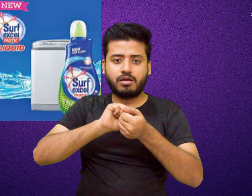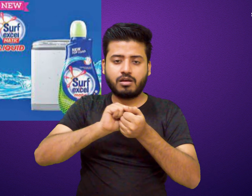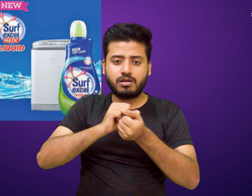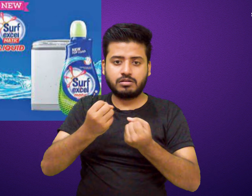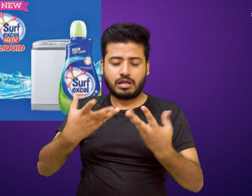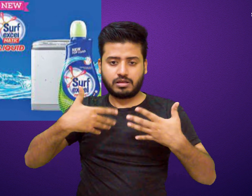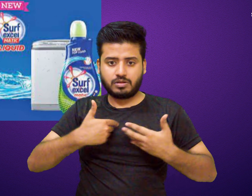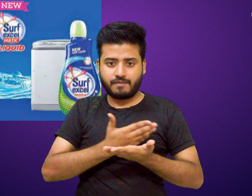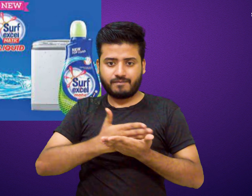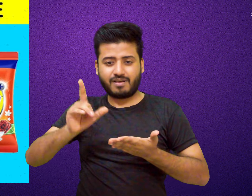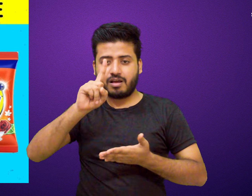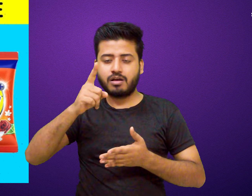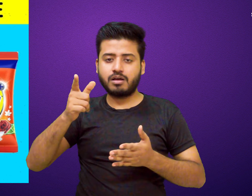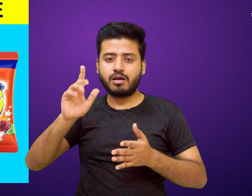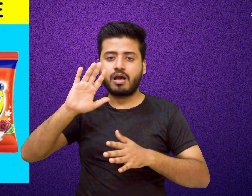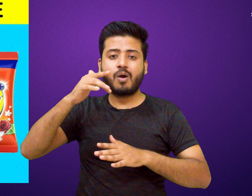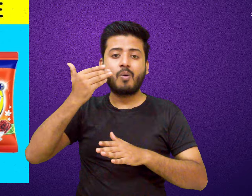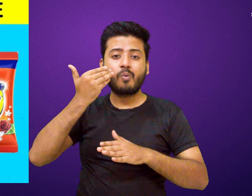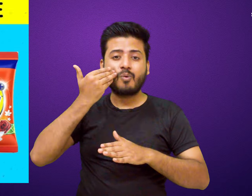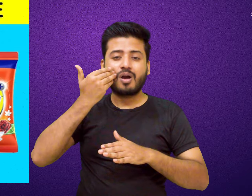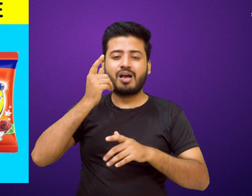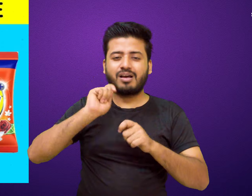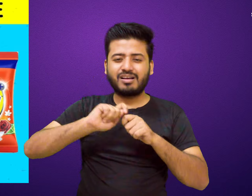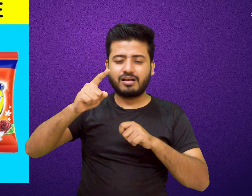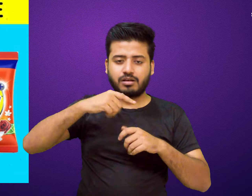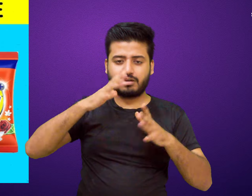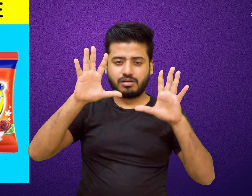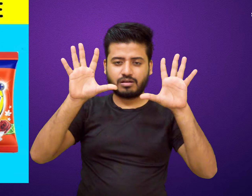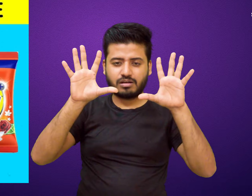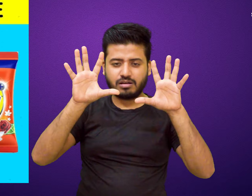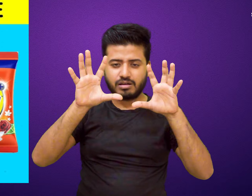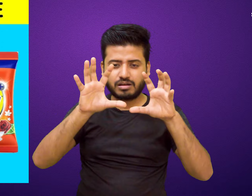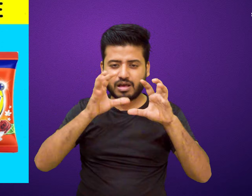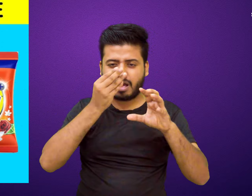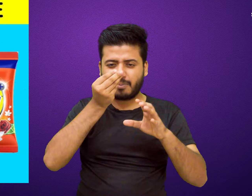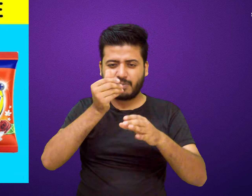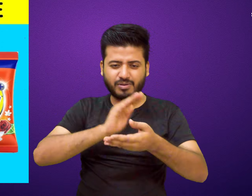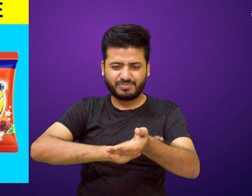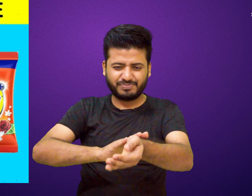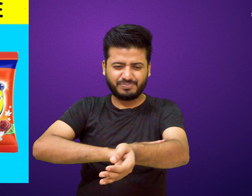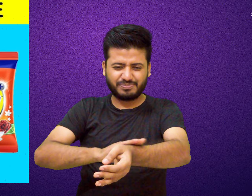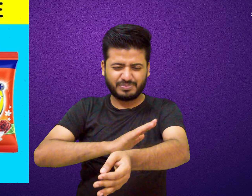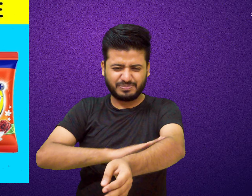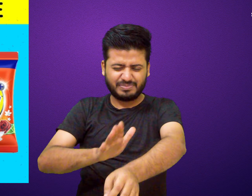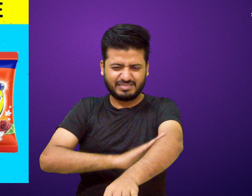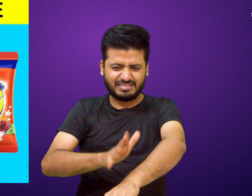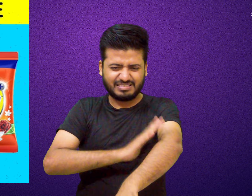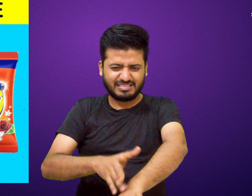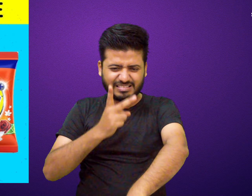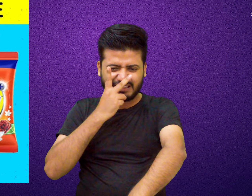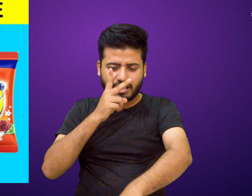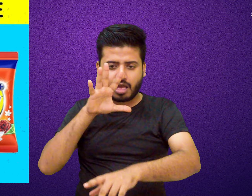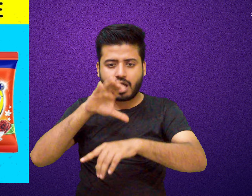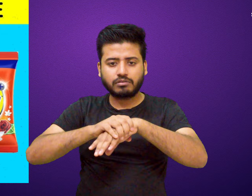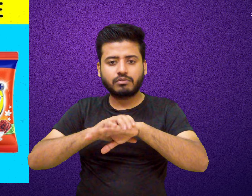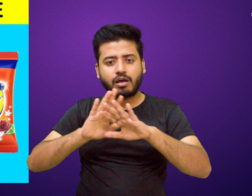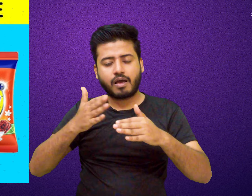cleaning, waffle weave microfiber cloths offer superior absorbency for glass and other smooth surfaces. When choosing